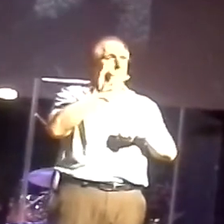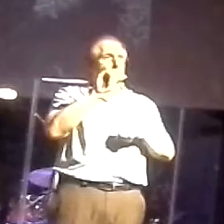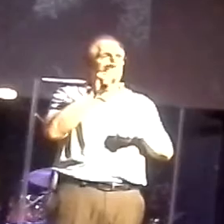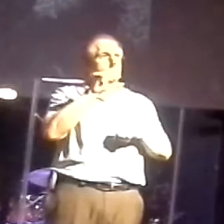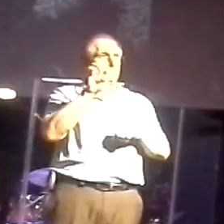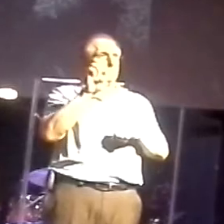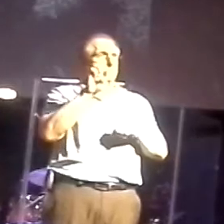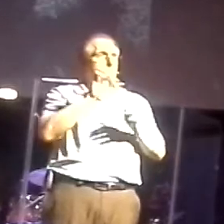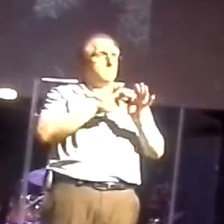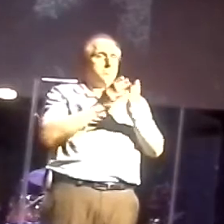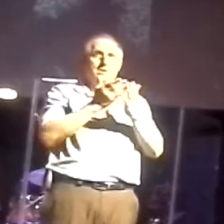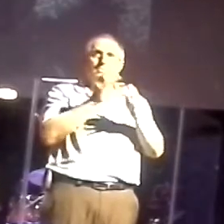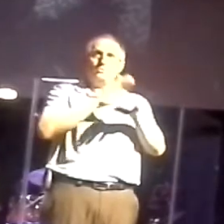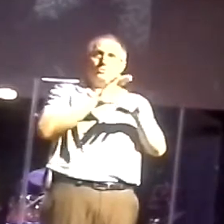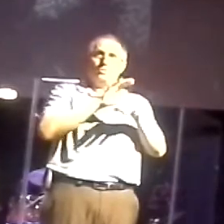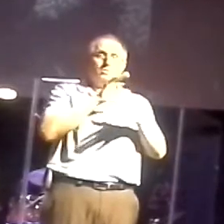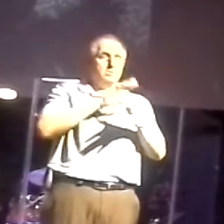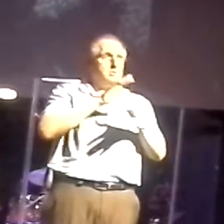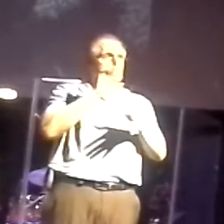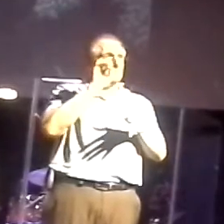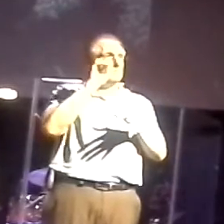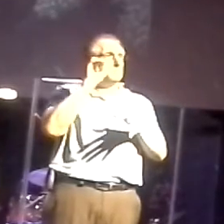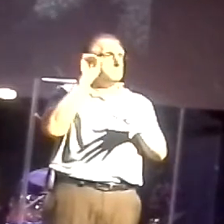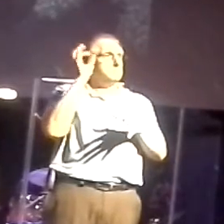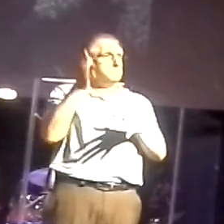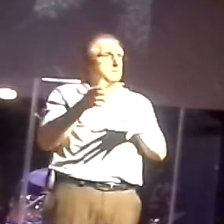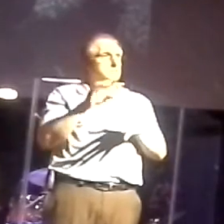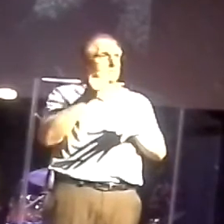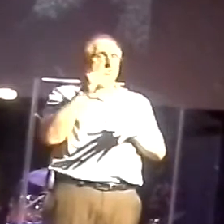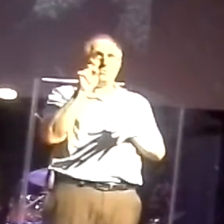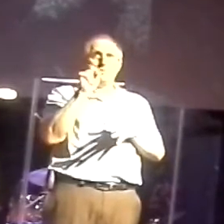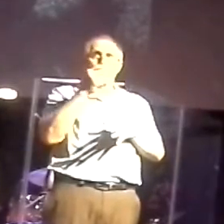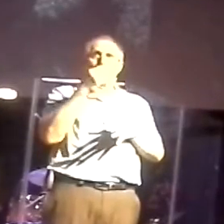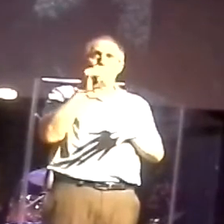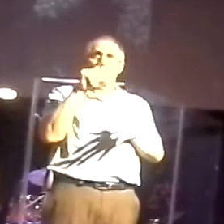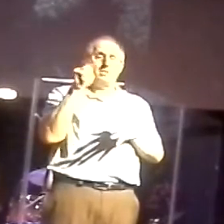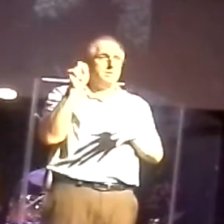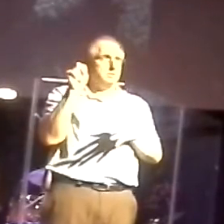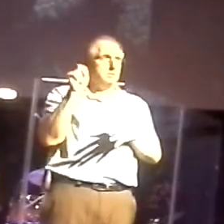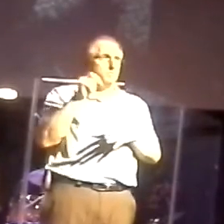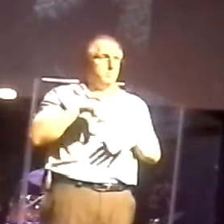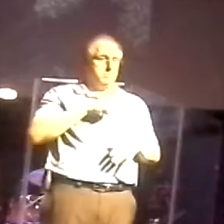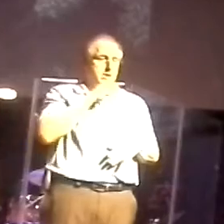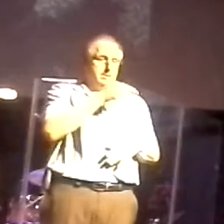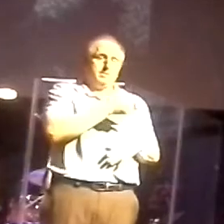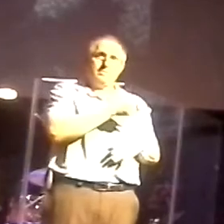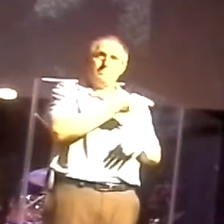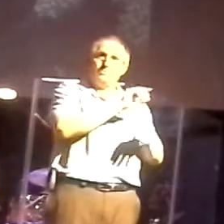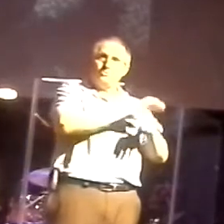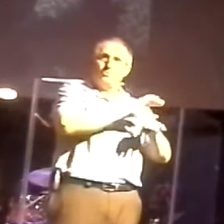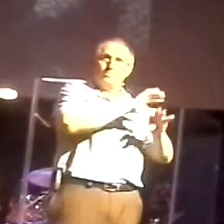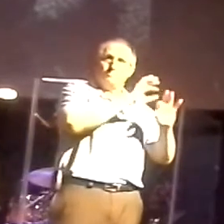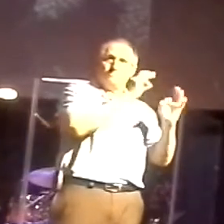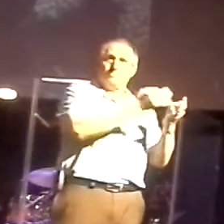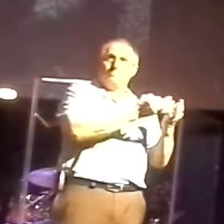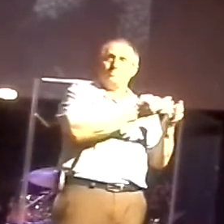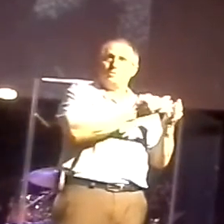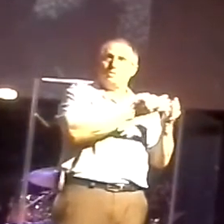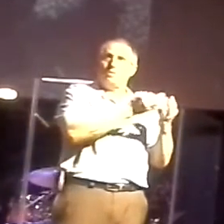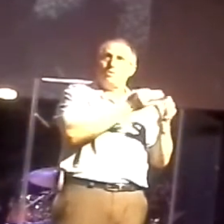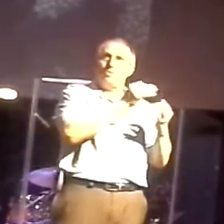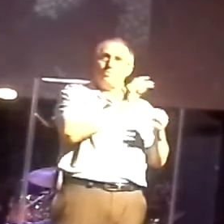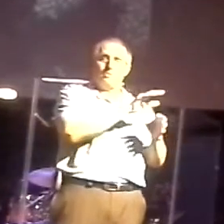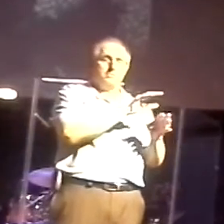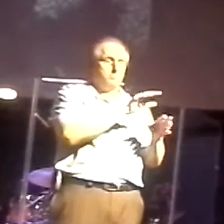Bible Church, and their senior pastor, John Heston. We're so proud of Pastor John and all that God is doing through